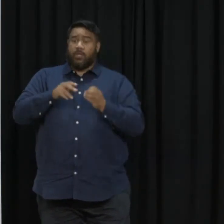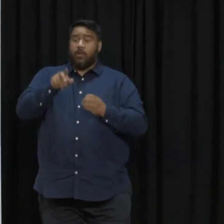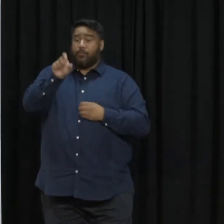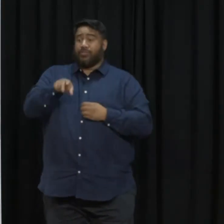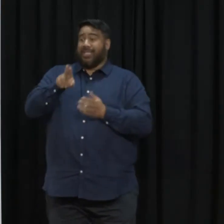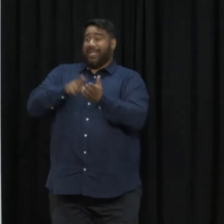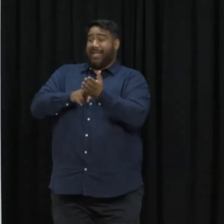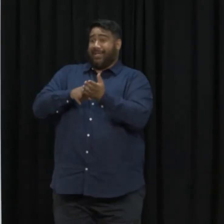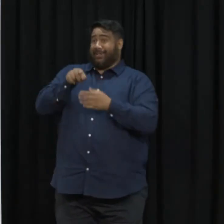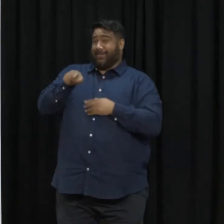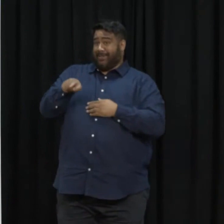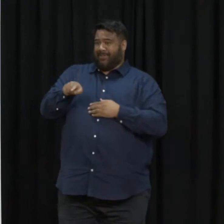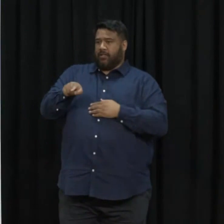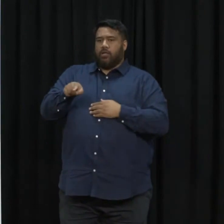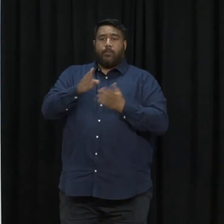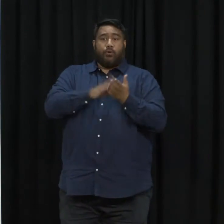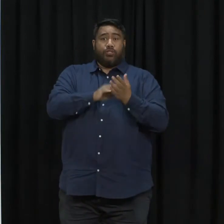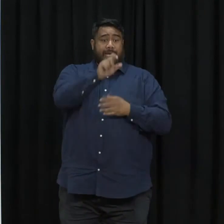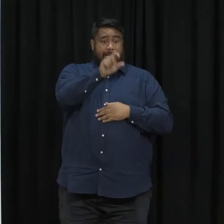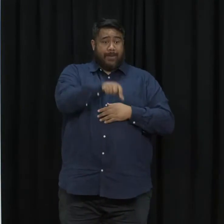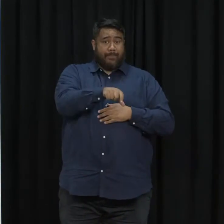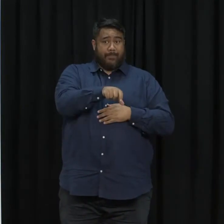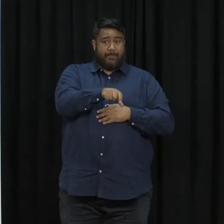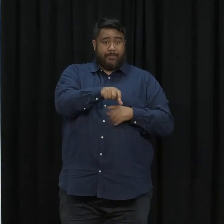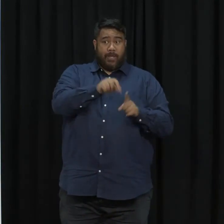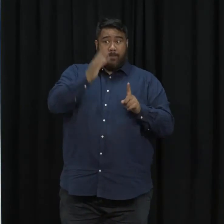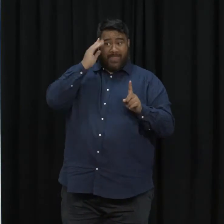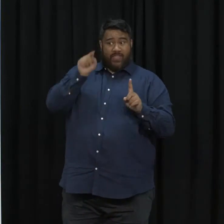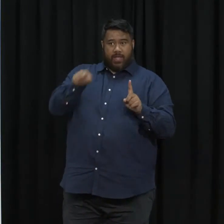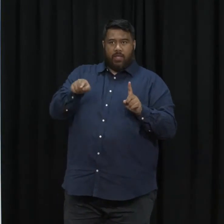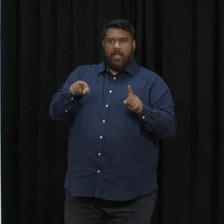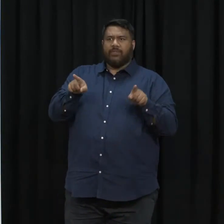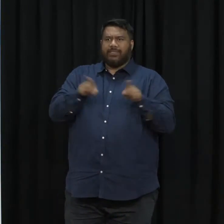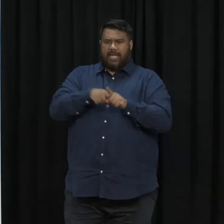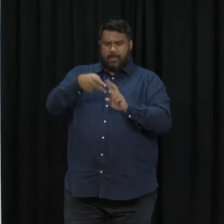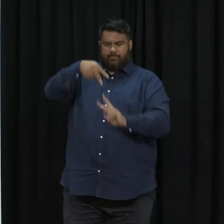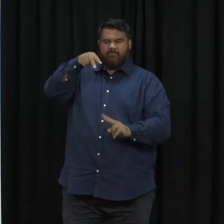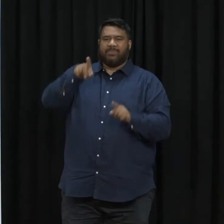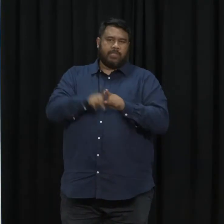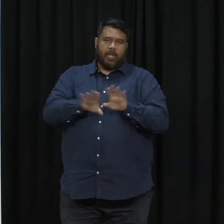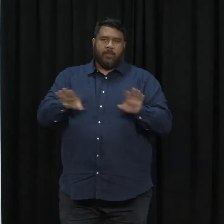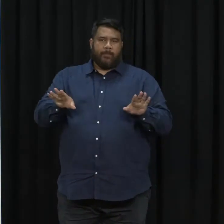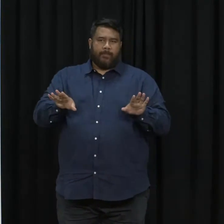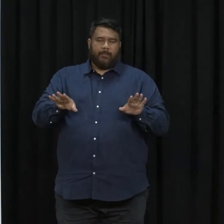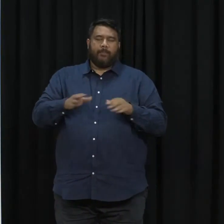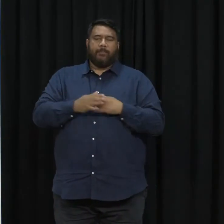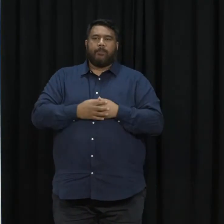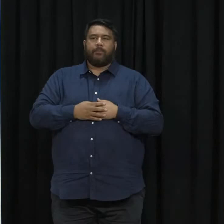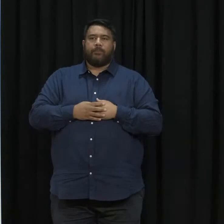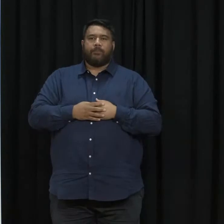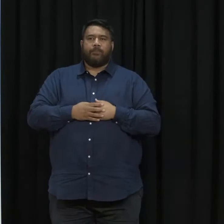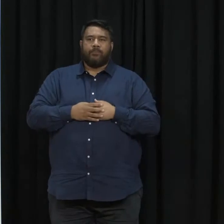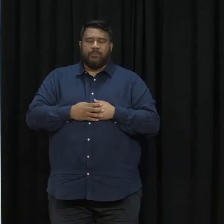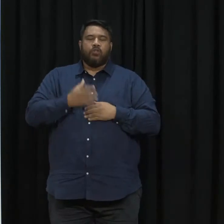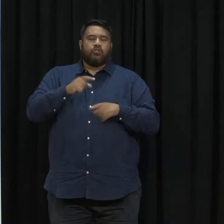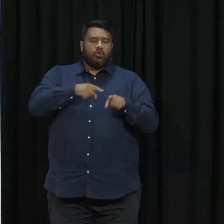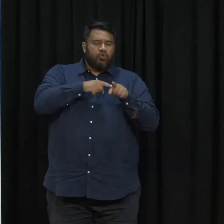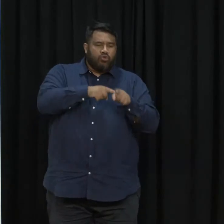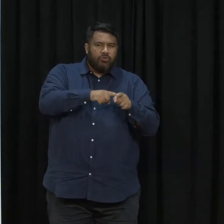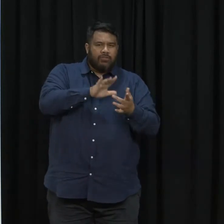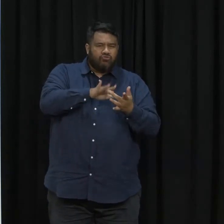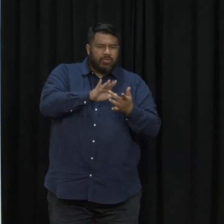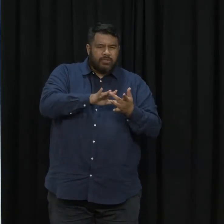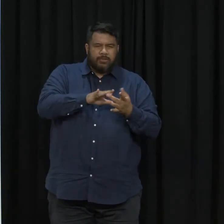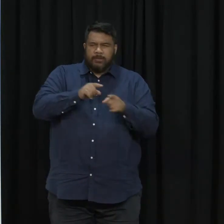genomic sequence and therefore linked to the current outbreak as well. Contact tracing for both those cases continues to